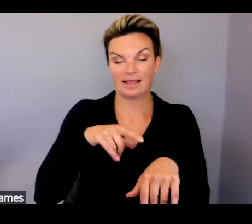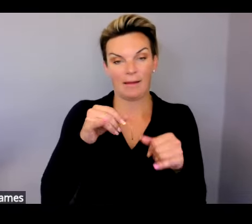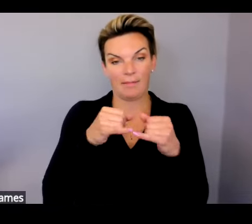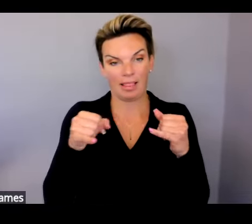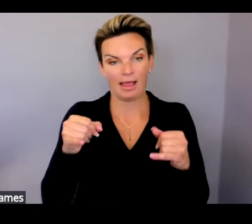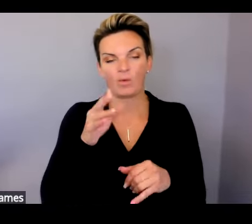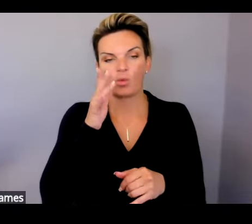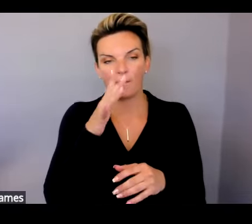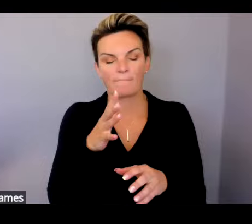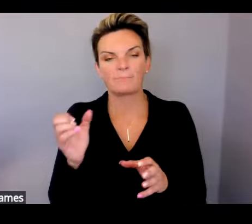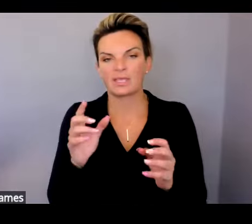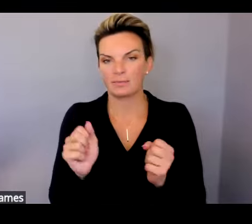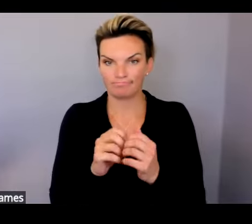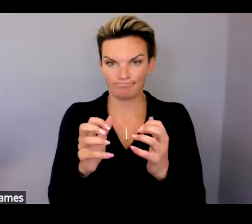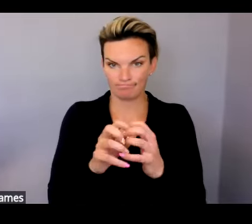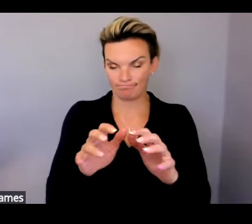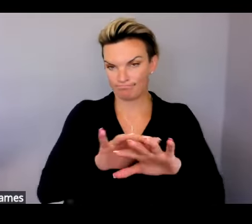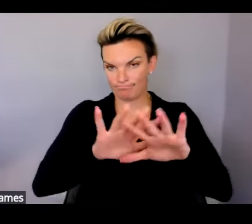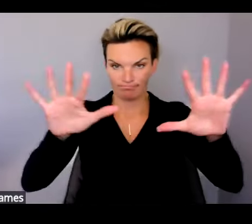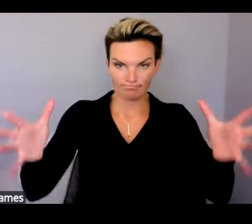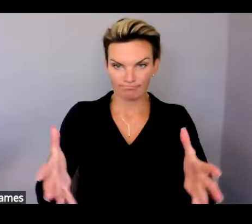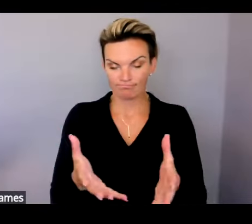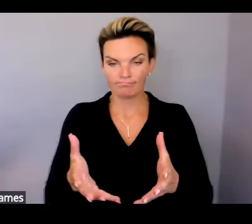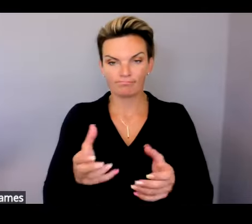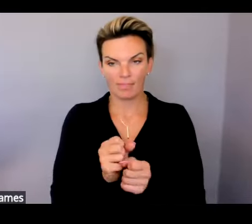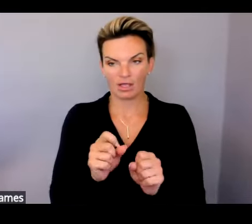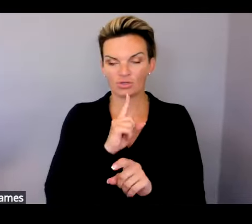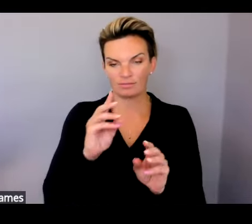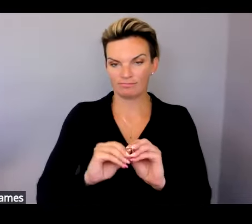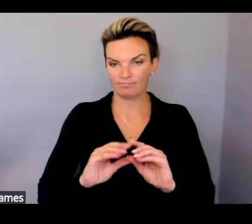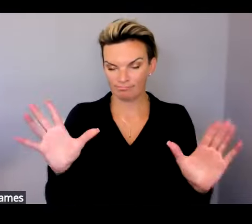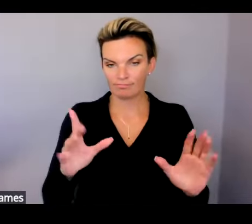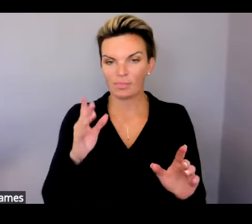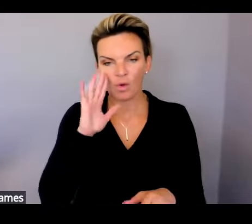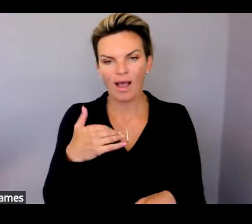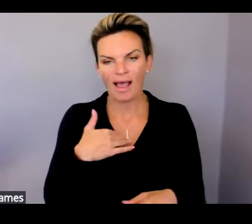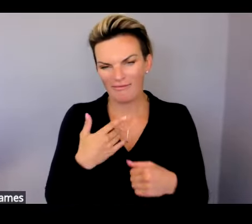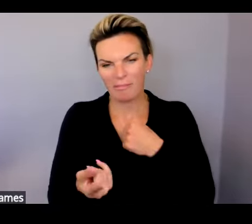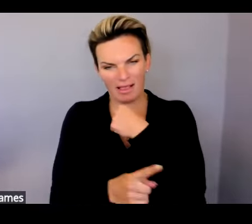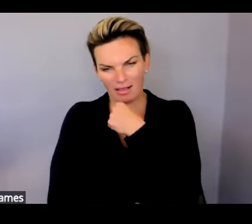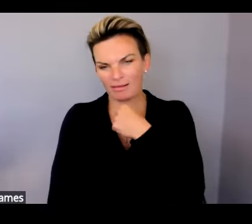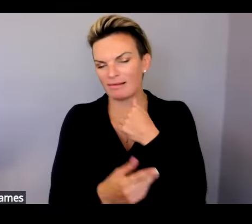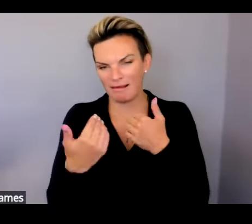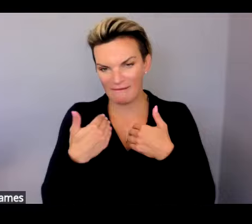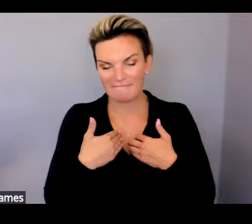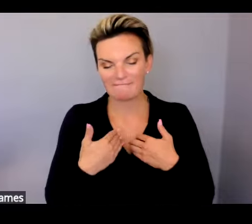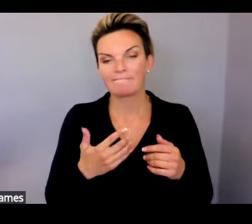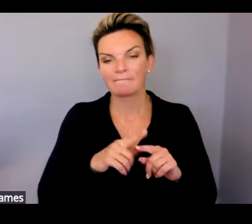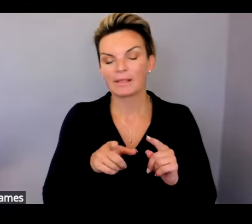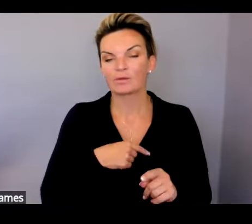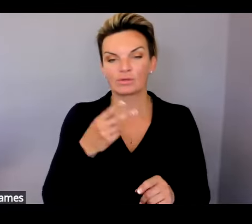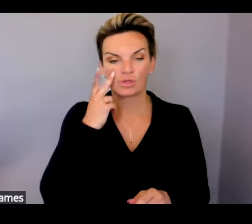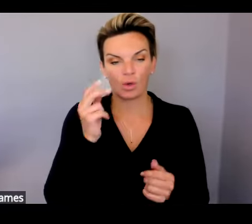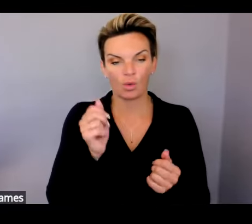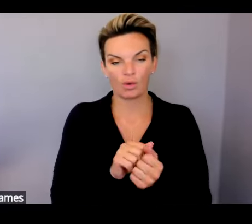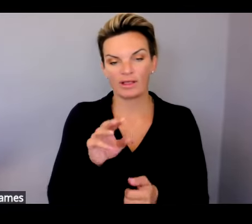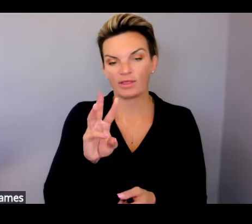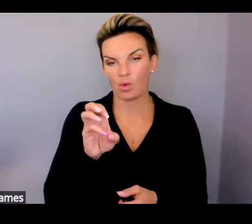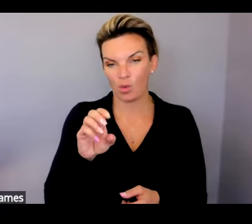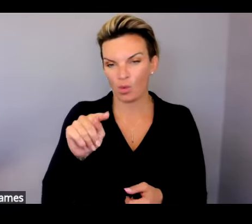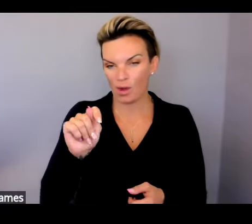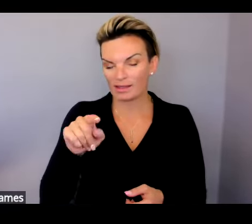can resolve all these and have this for you. Sure, there are other penalties. But as we saw earlier today with the West campaign, after